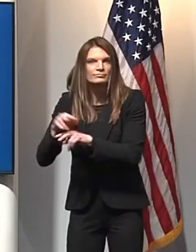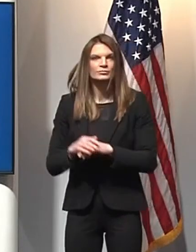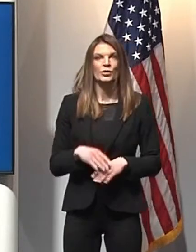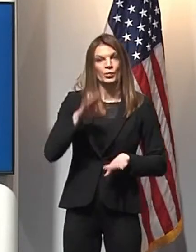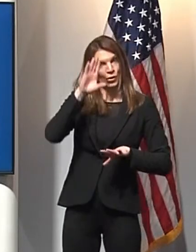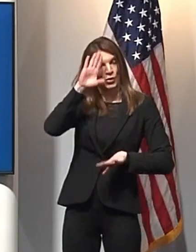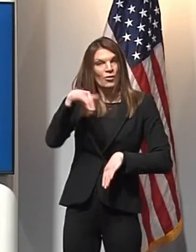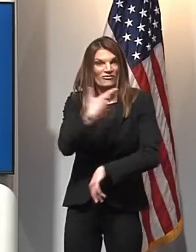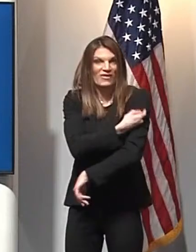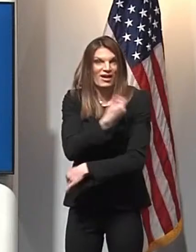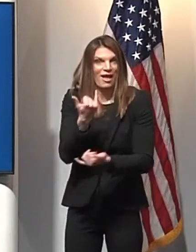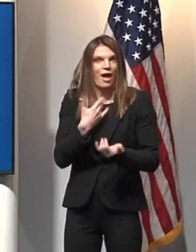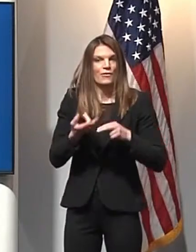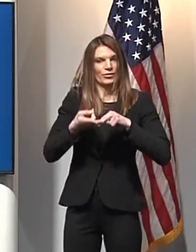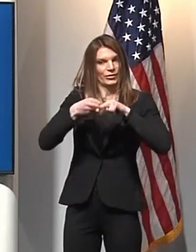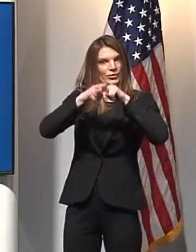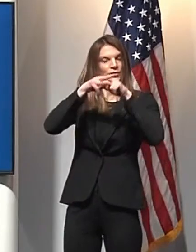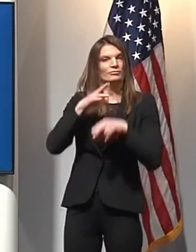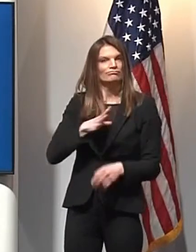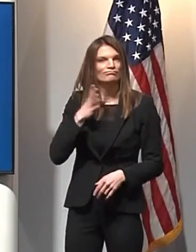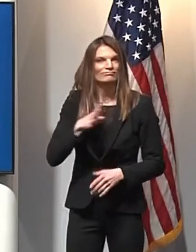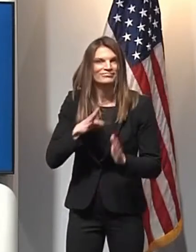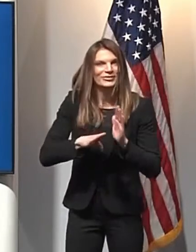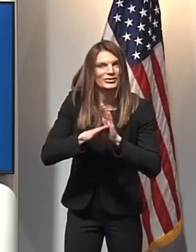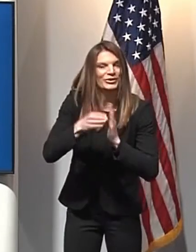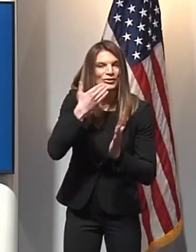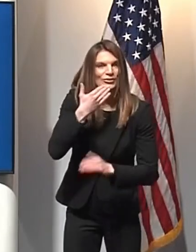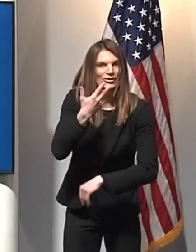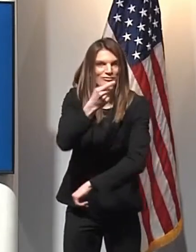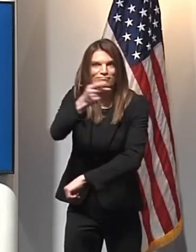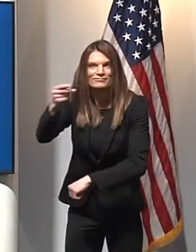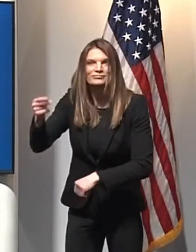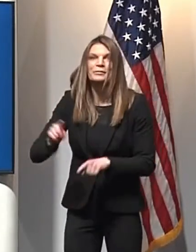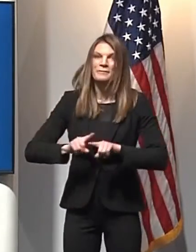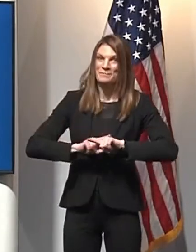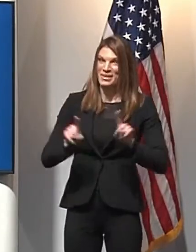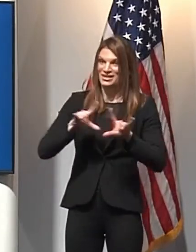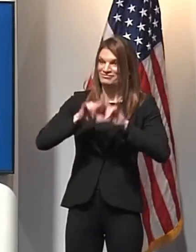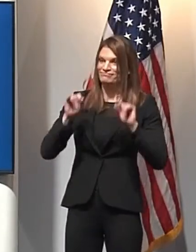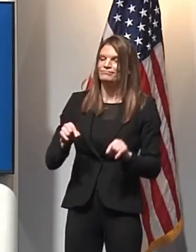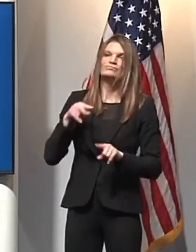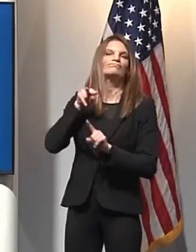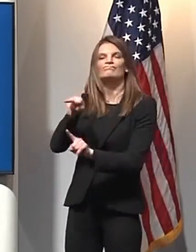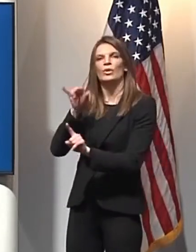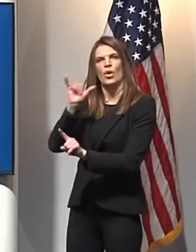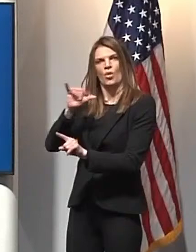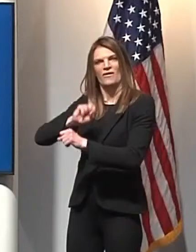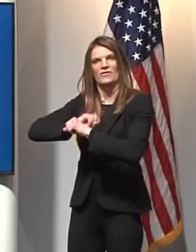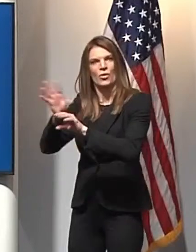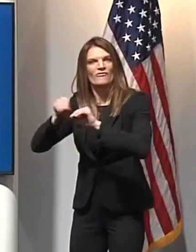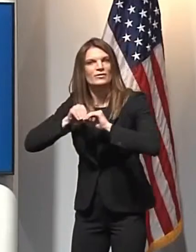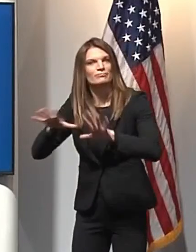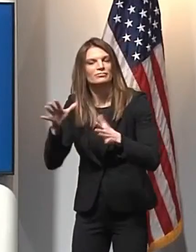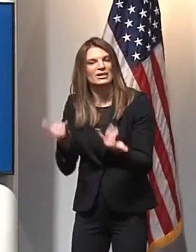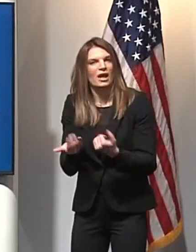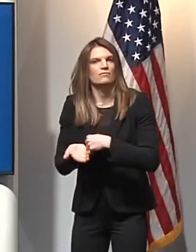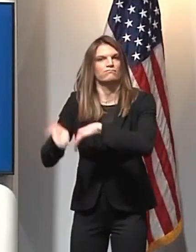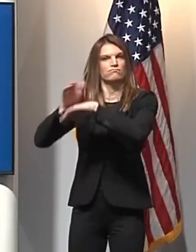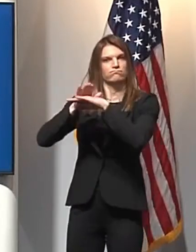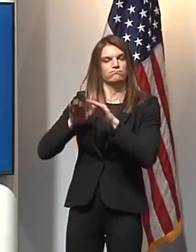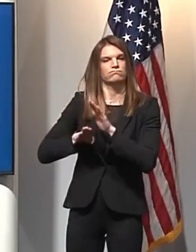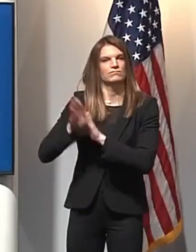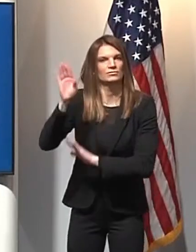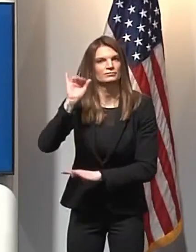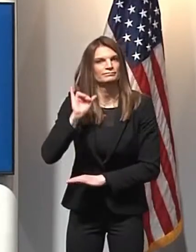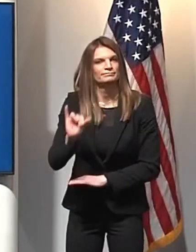vaccine metrics, we must continue to be wary of the climbing COVID numbers too. Cases have been rising since late